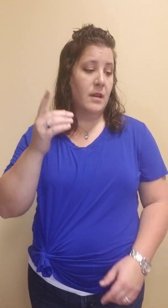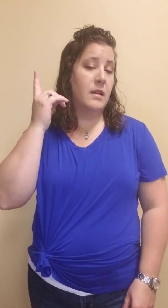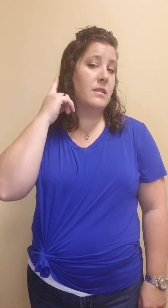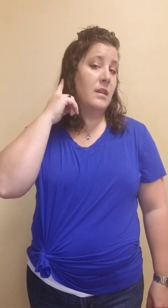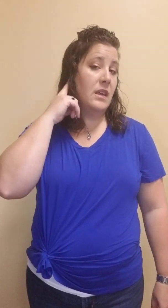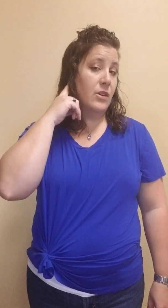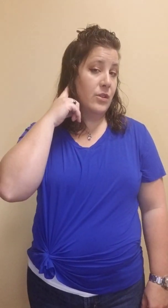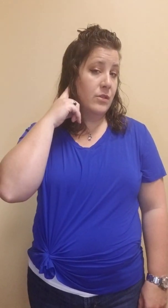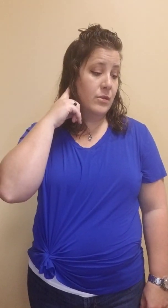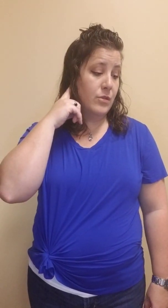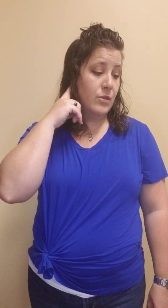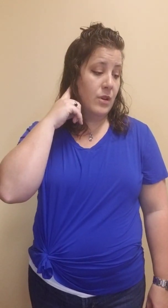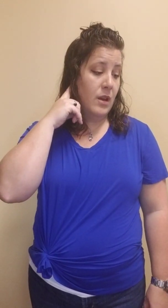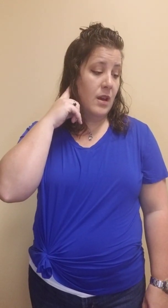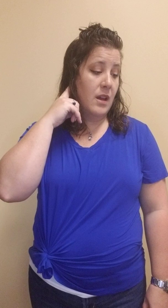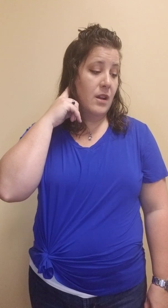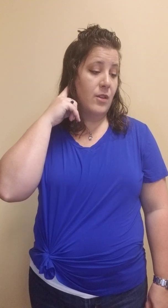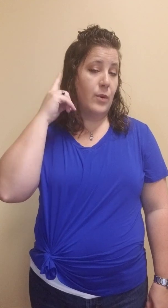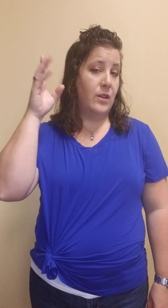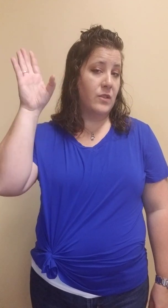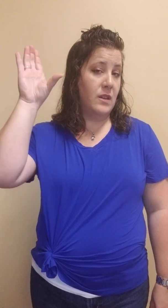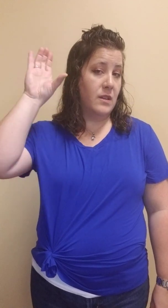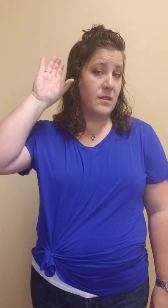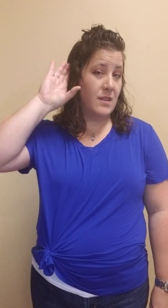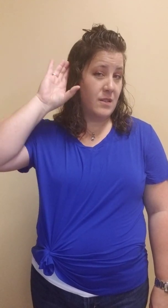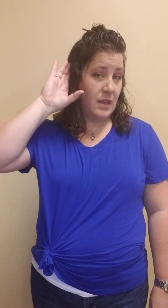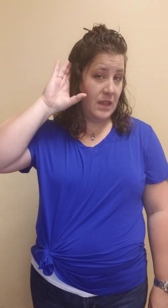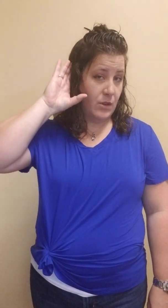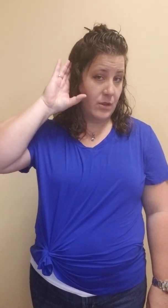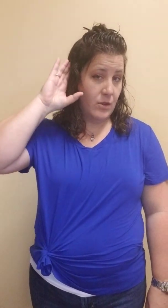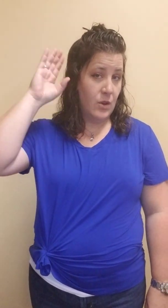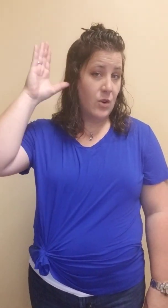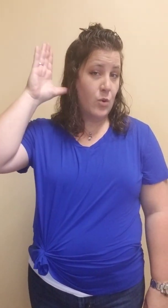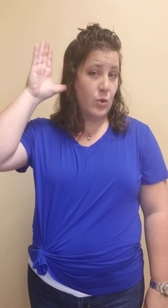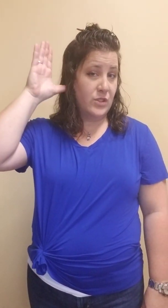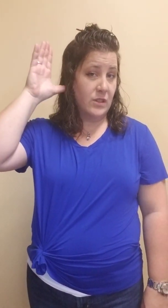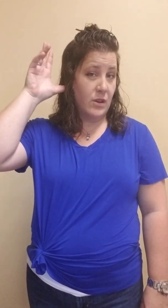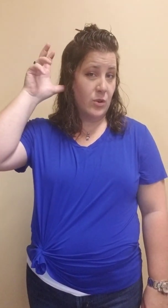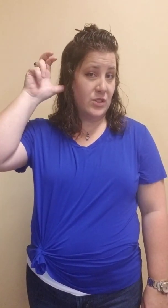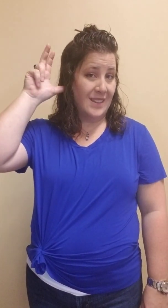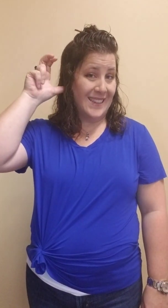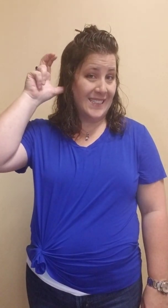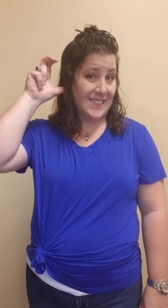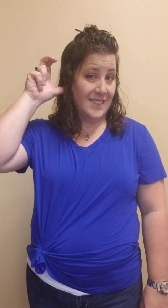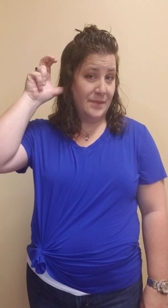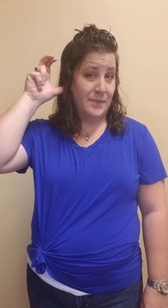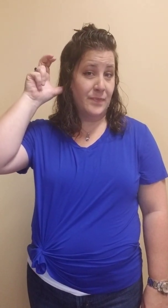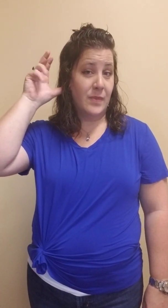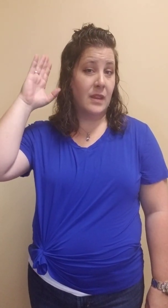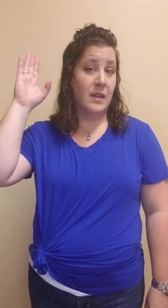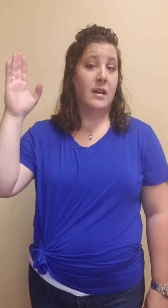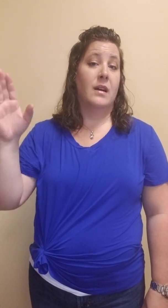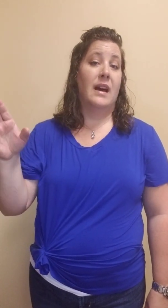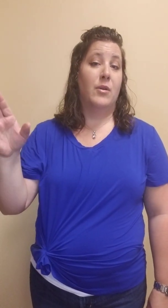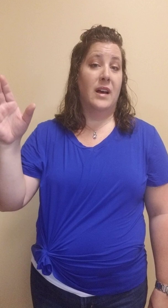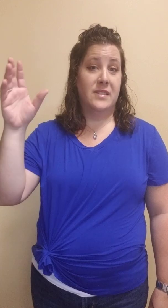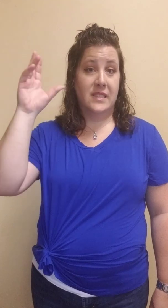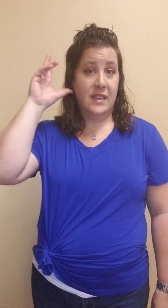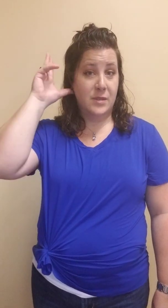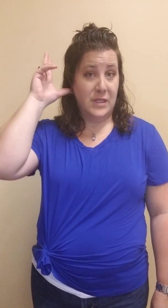To hear. Another way you'll see this is to hear or to listen. I will often say that to my